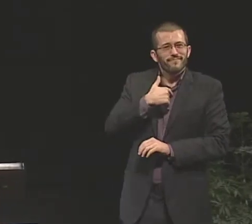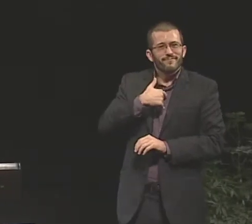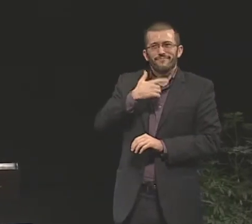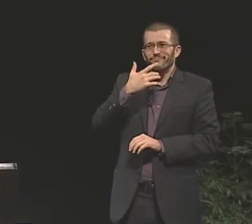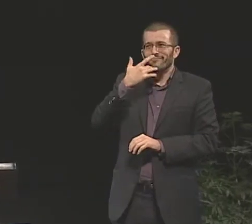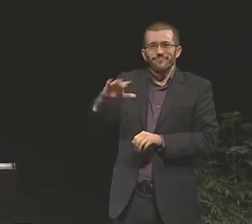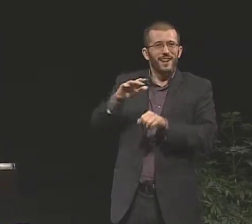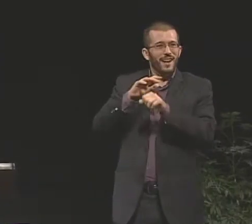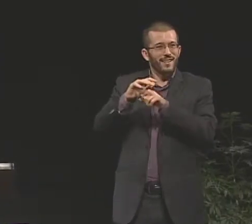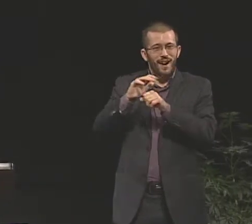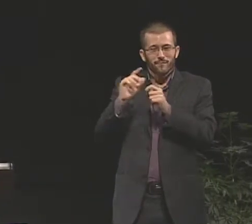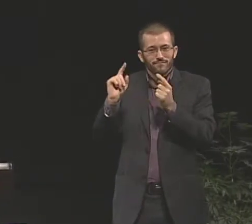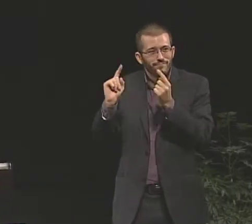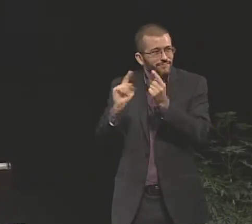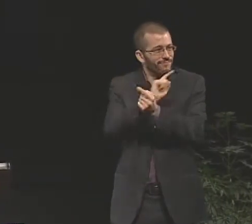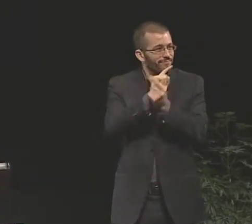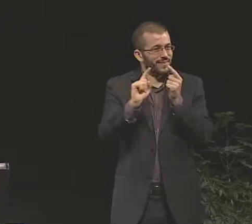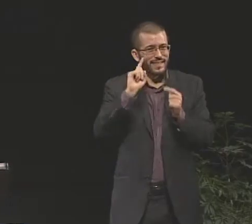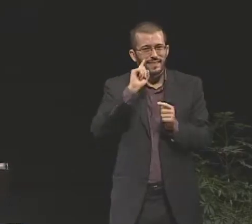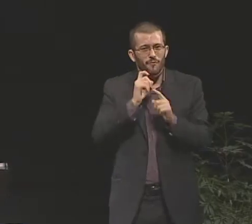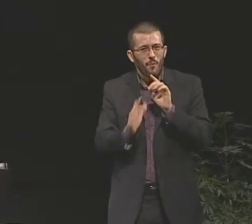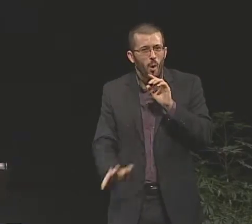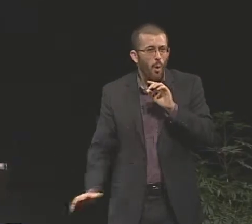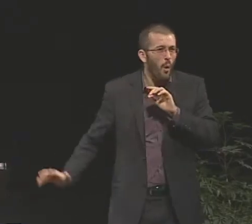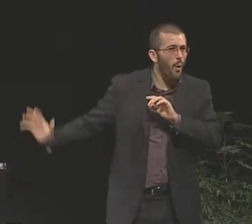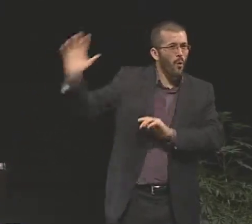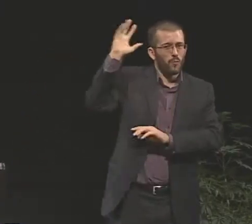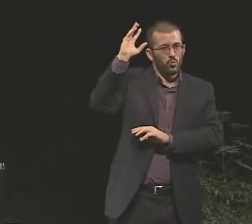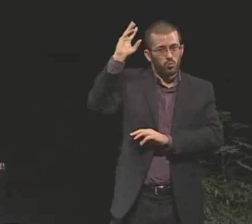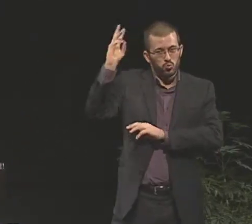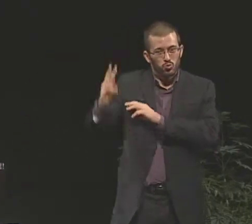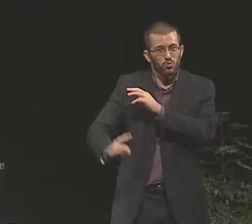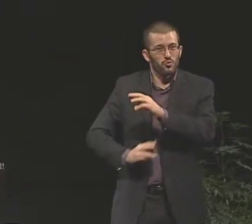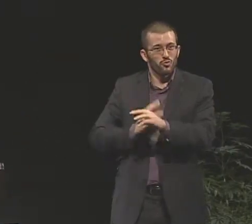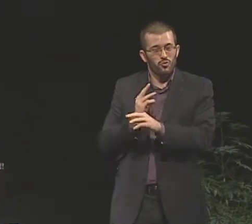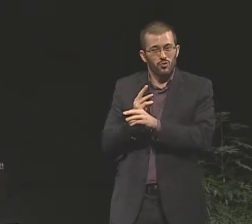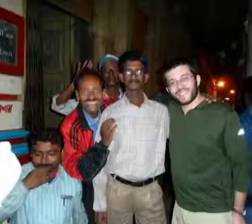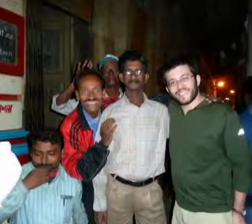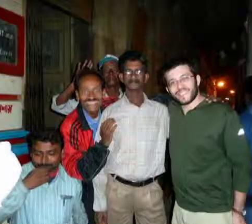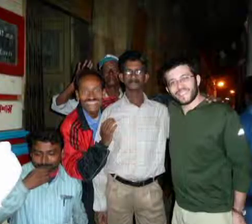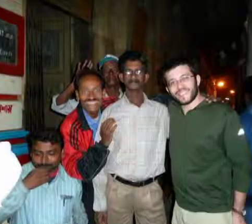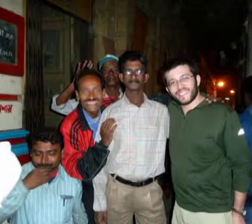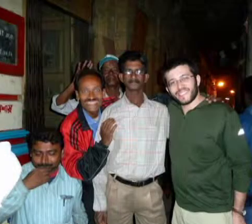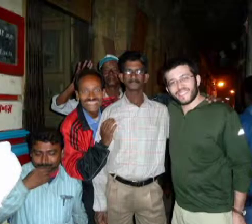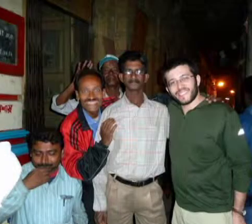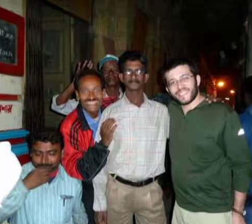I've been very fortunate to meet deaf people all over the world.